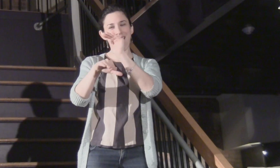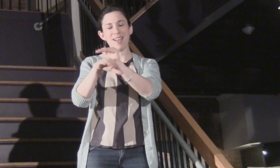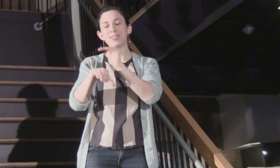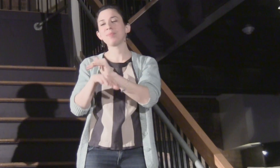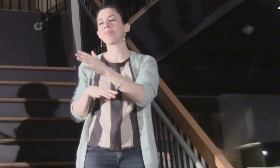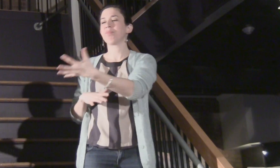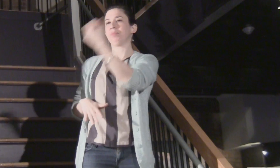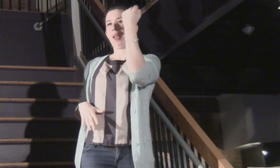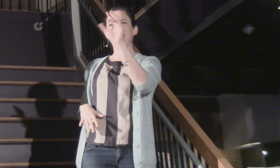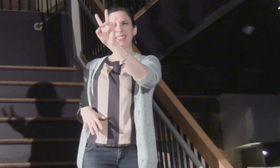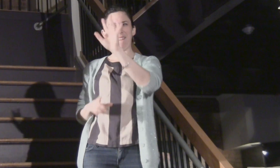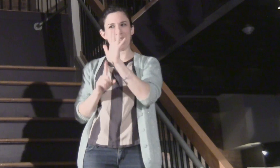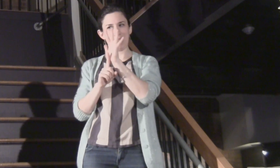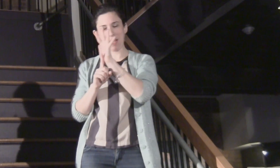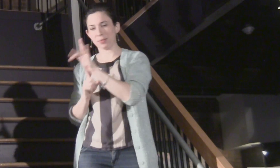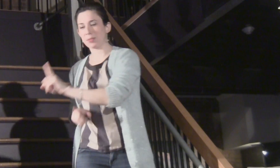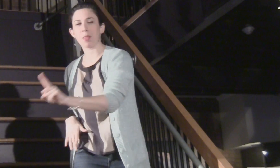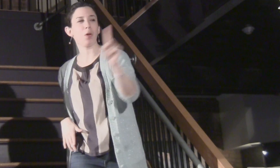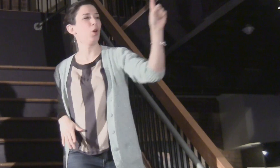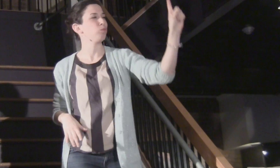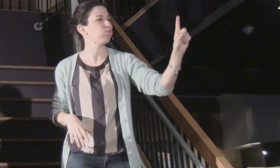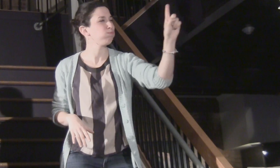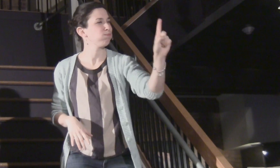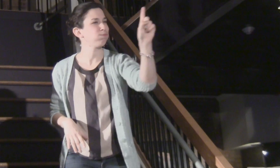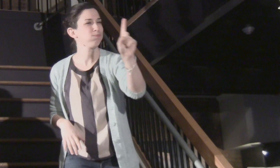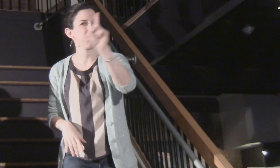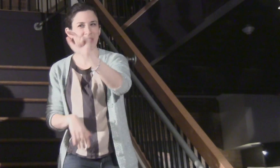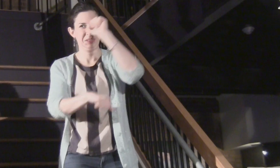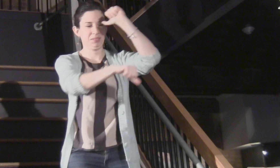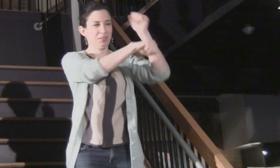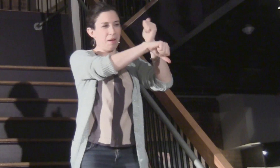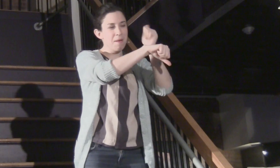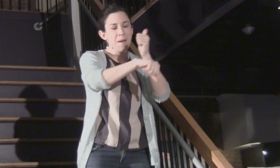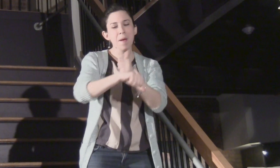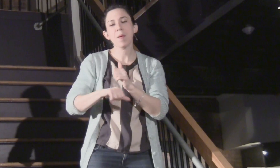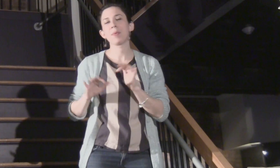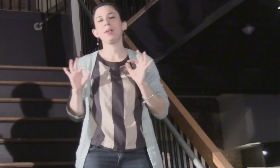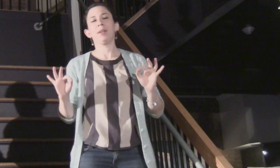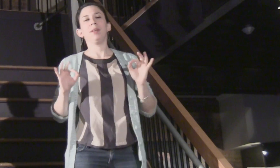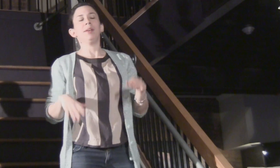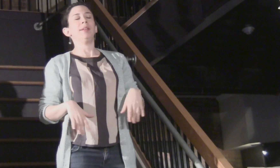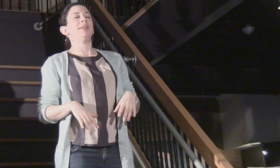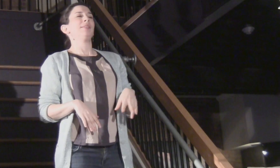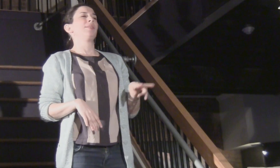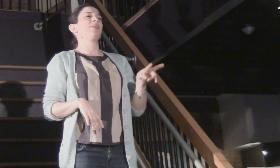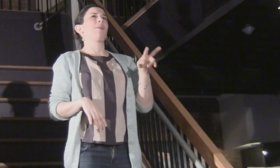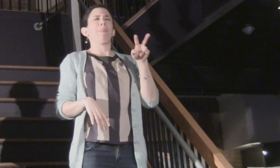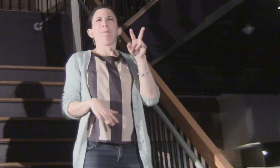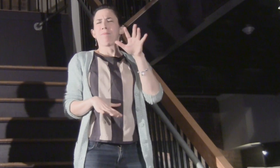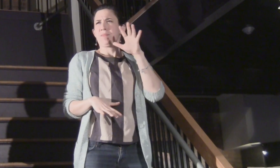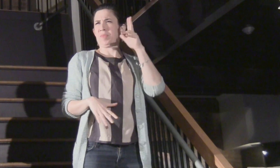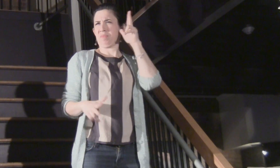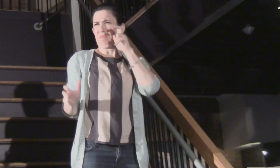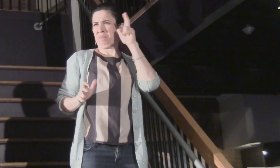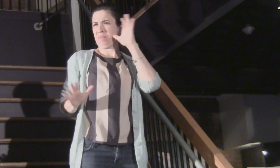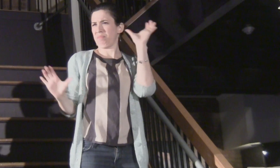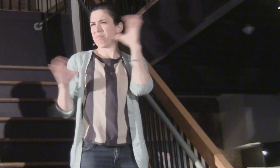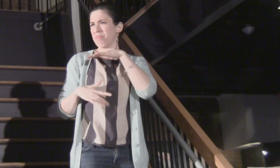night, he lights the 7th candle, and he set it all up. And then he